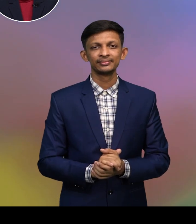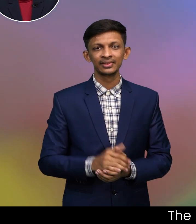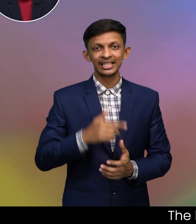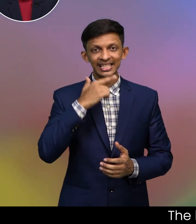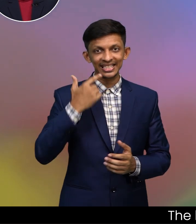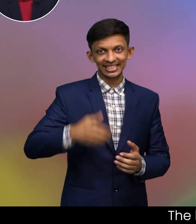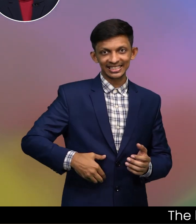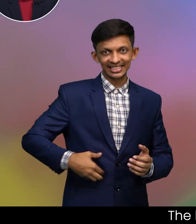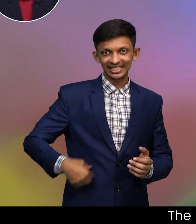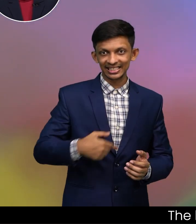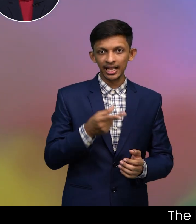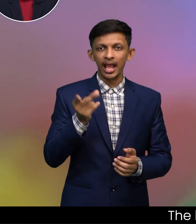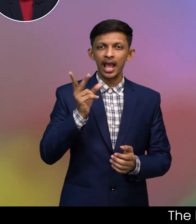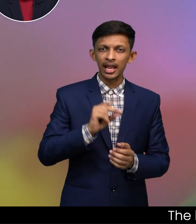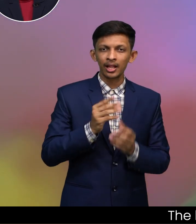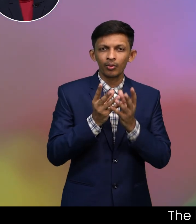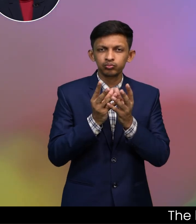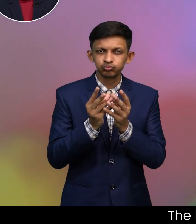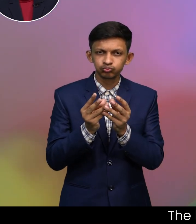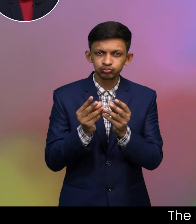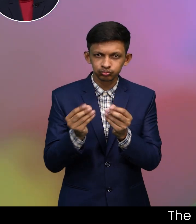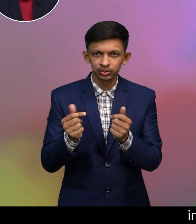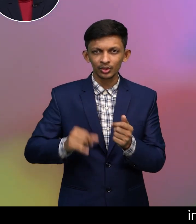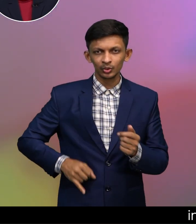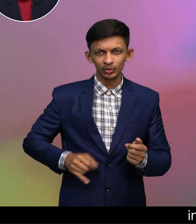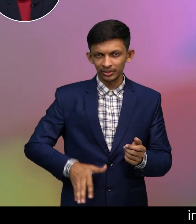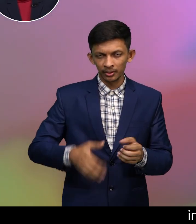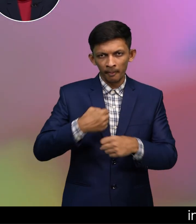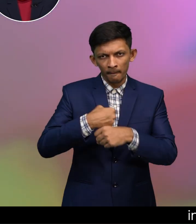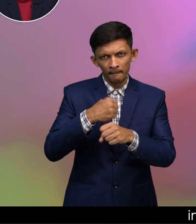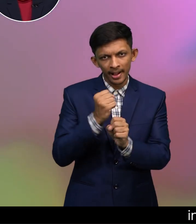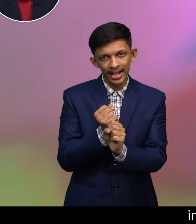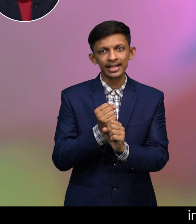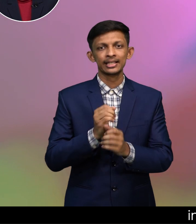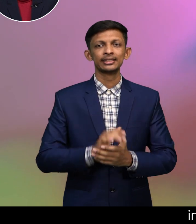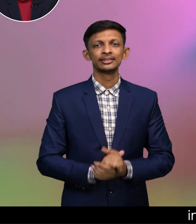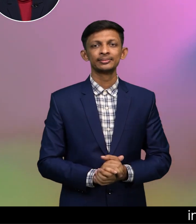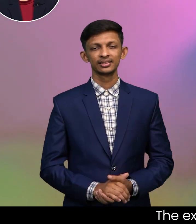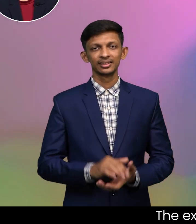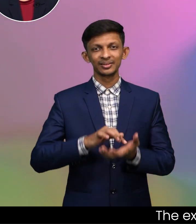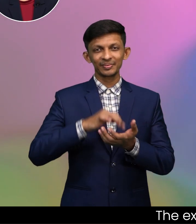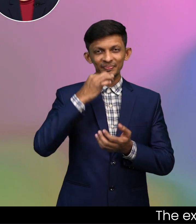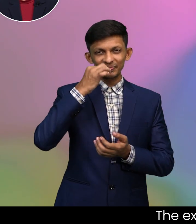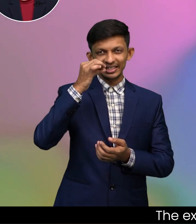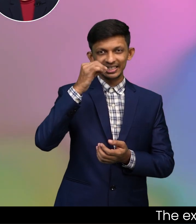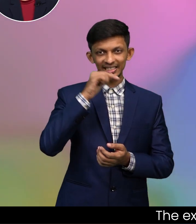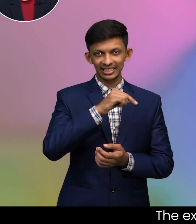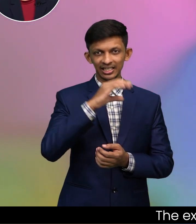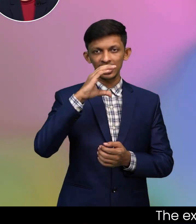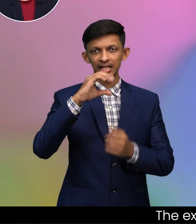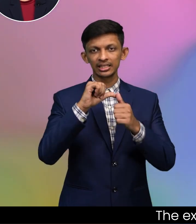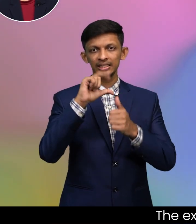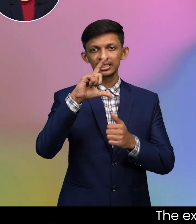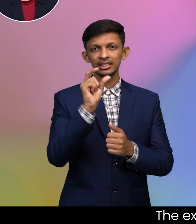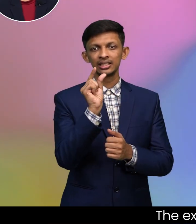and bilirubin are excreted through bile along with cholesterol